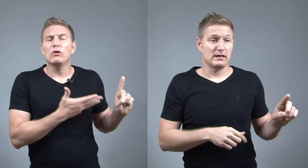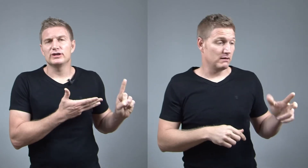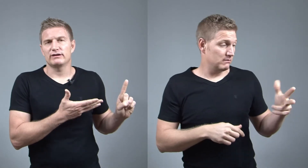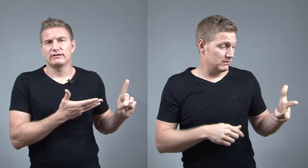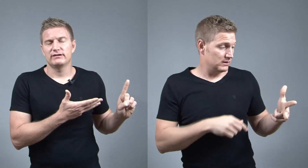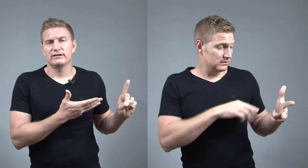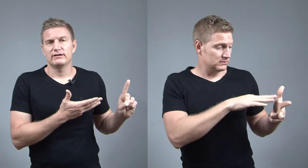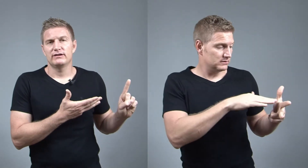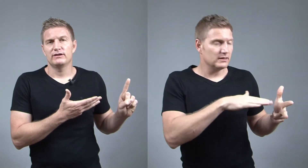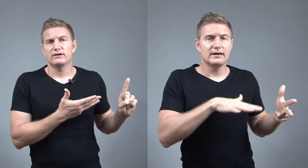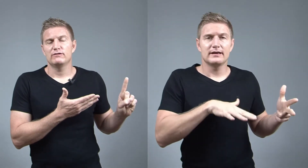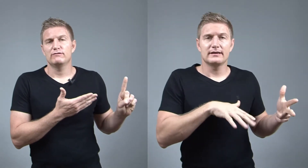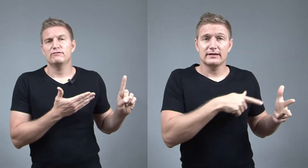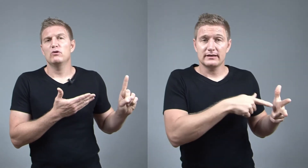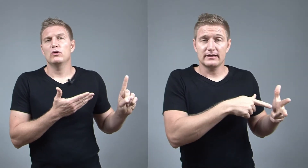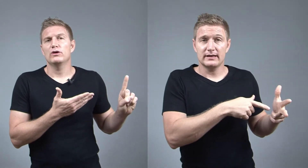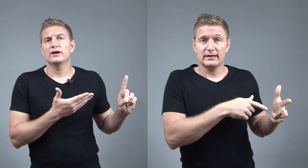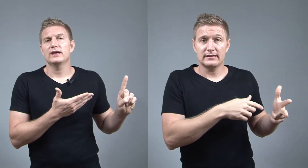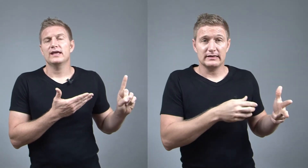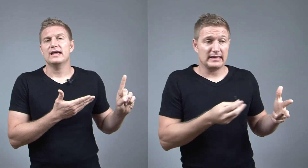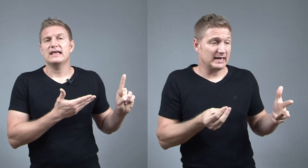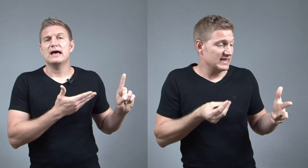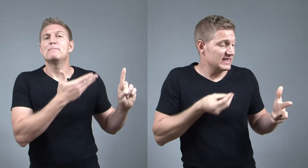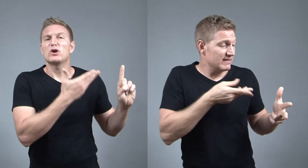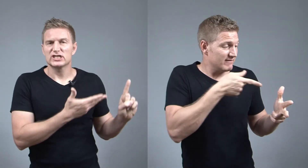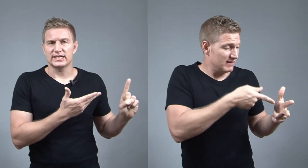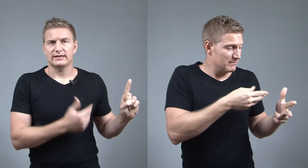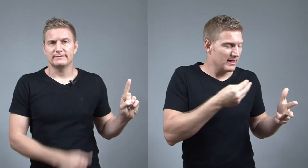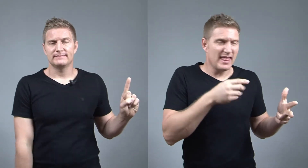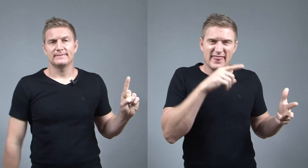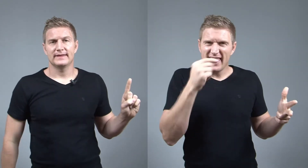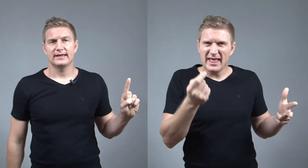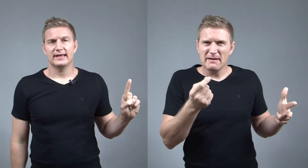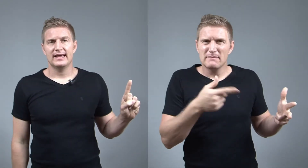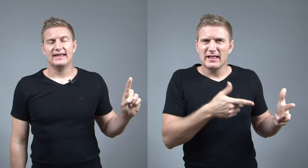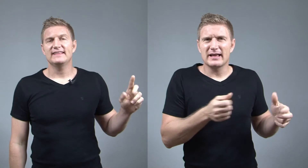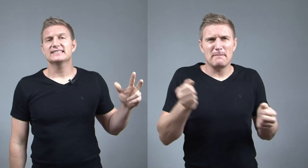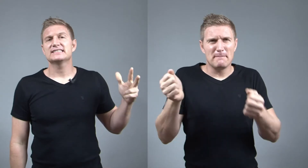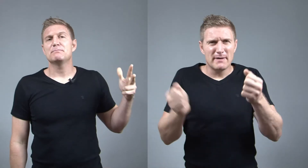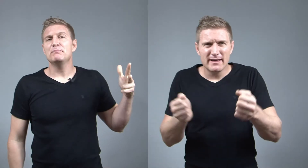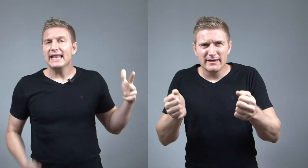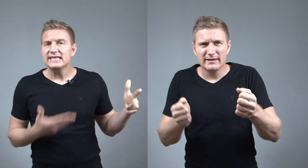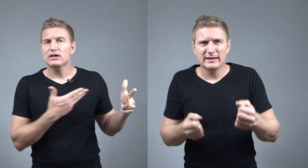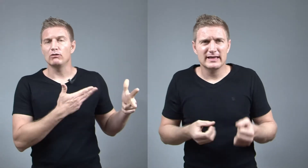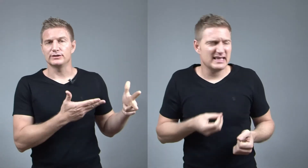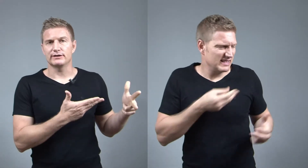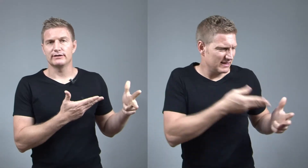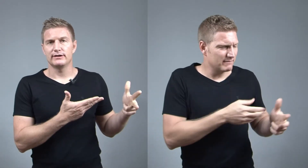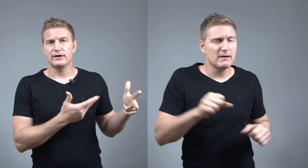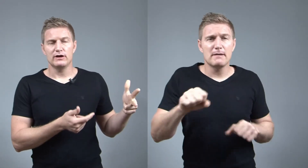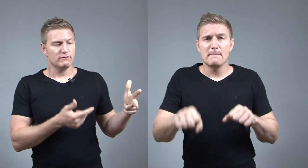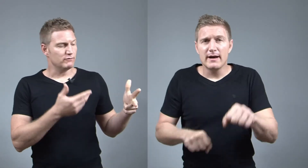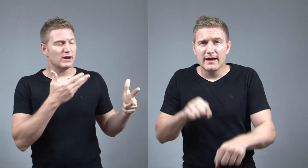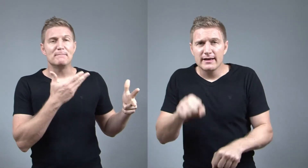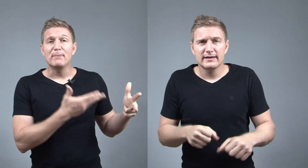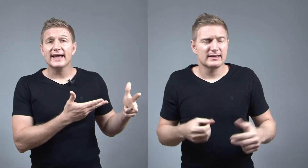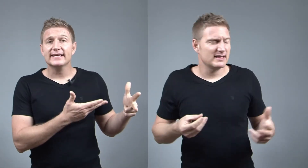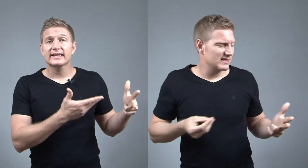placeholder for a person. And this is a placeholder for a bike,